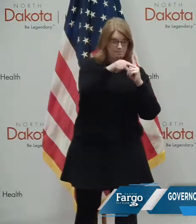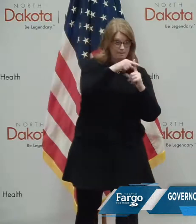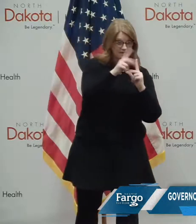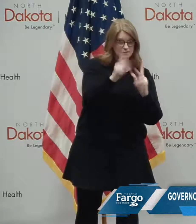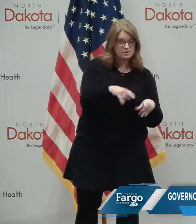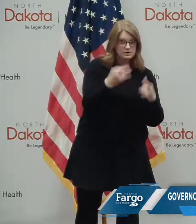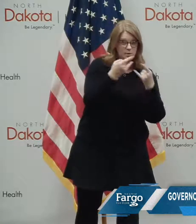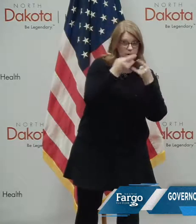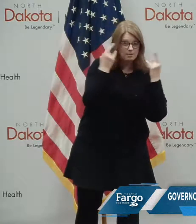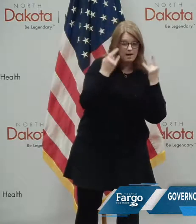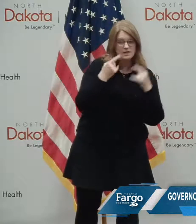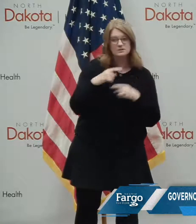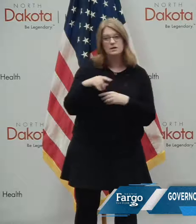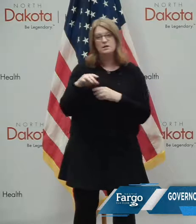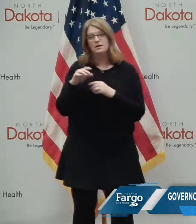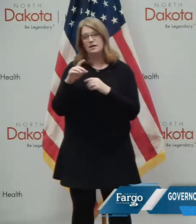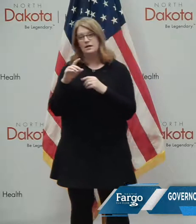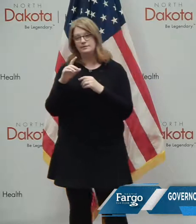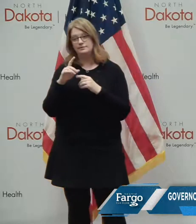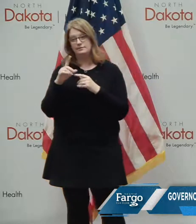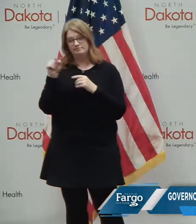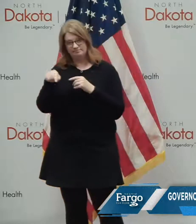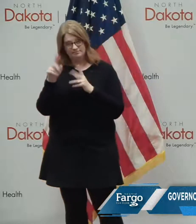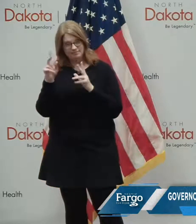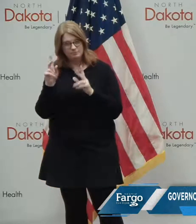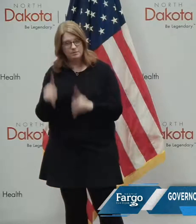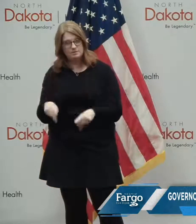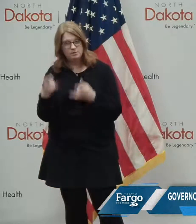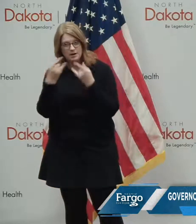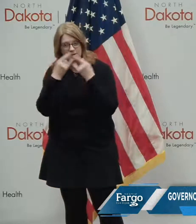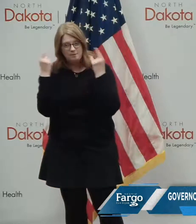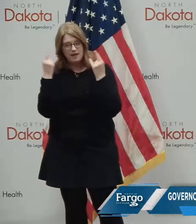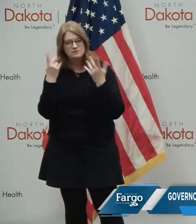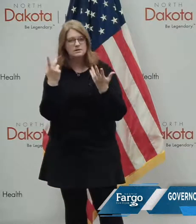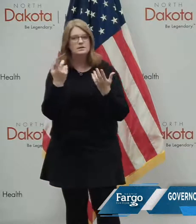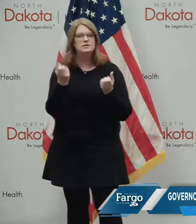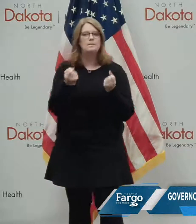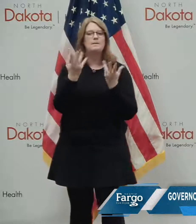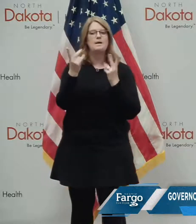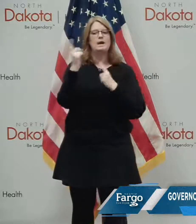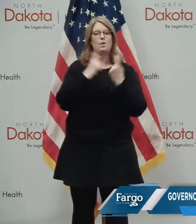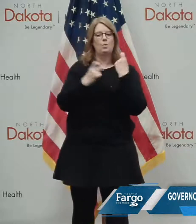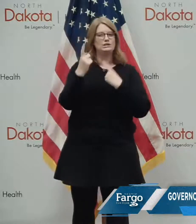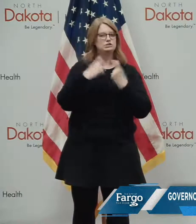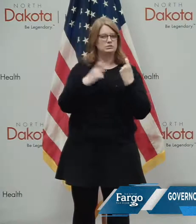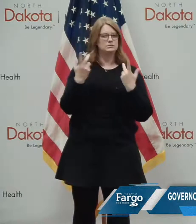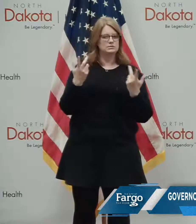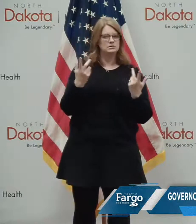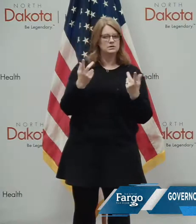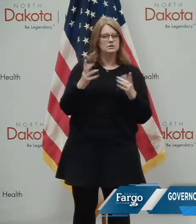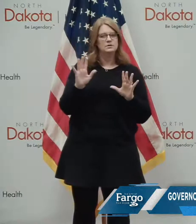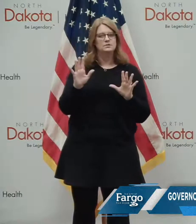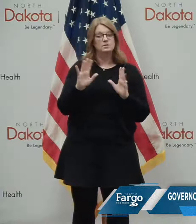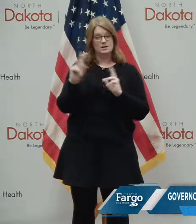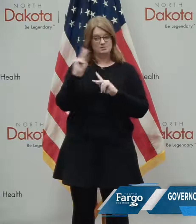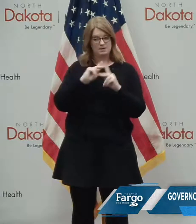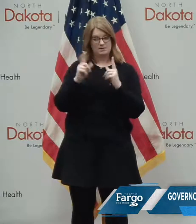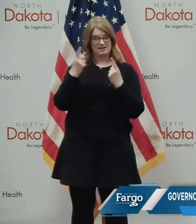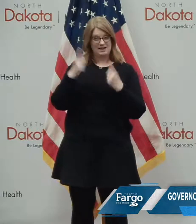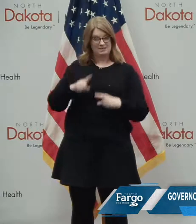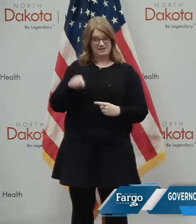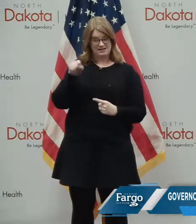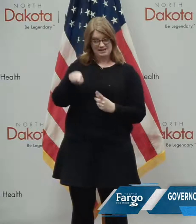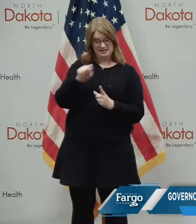there'll be questions that come up about retroactivity of this, but for those folks that fell in this situation